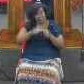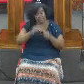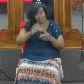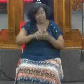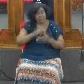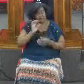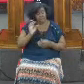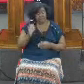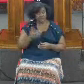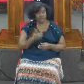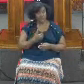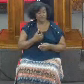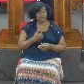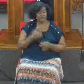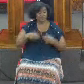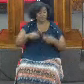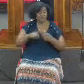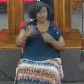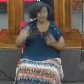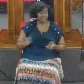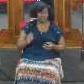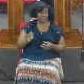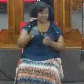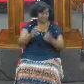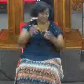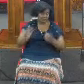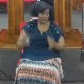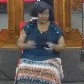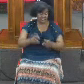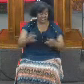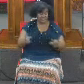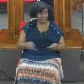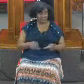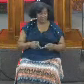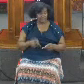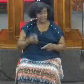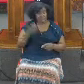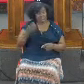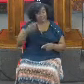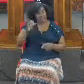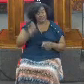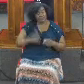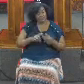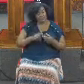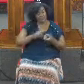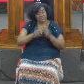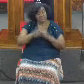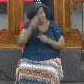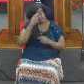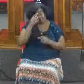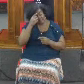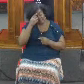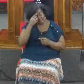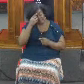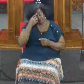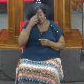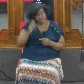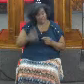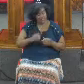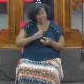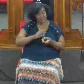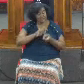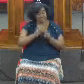eternal souls headed for eternal destiny. Tell him you need a change of mind. You need a change